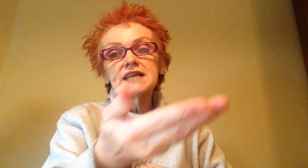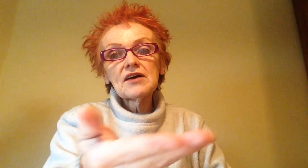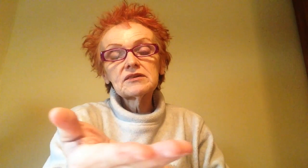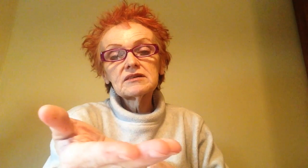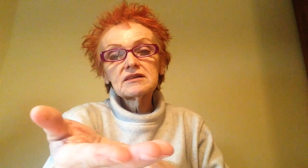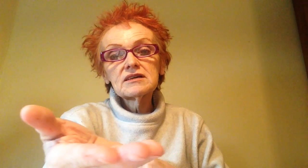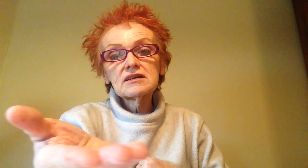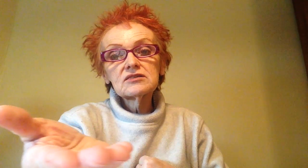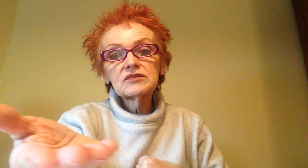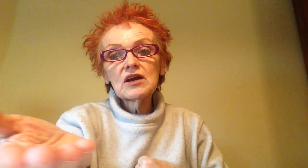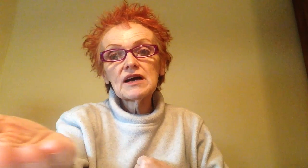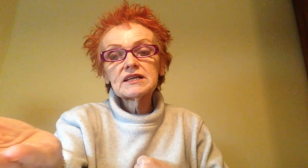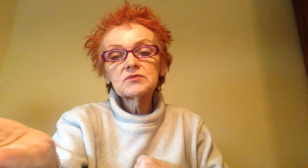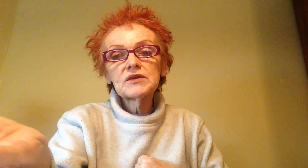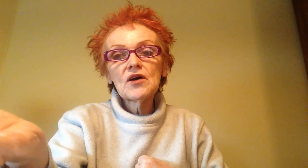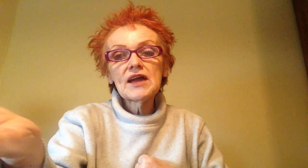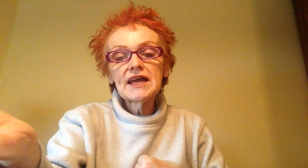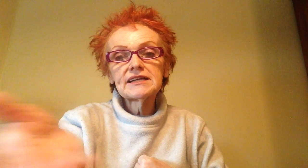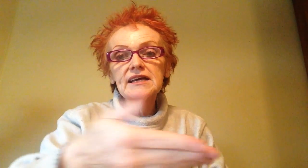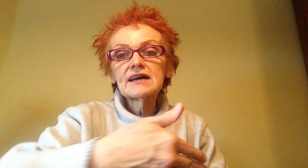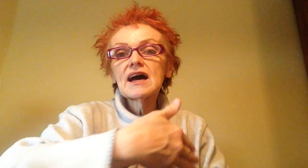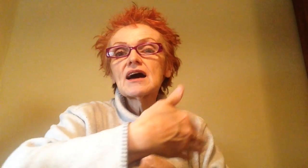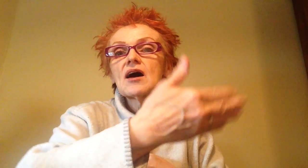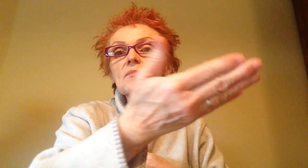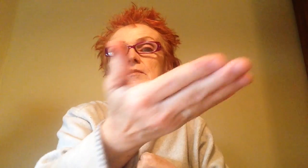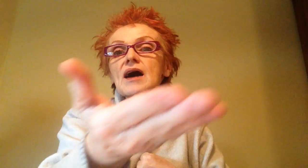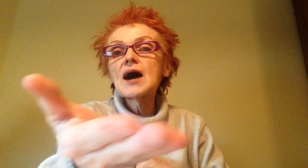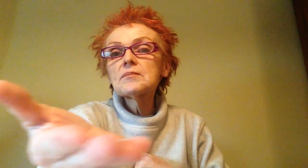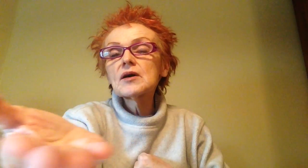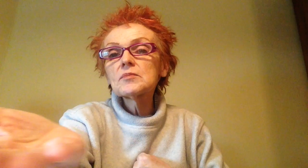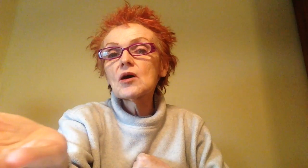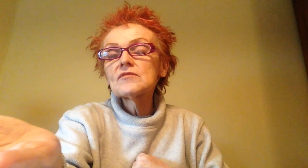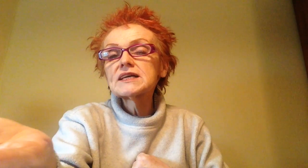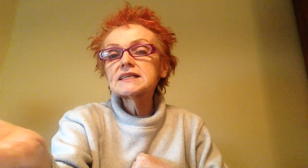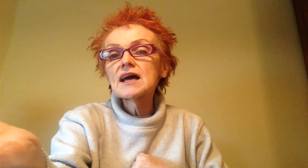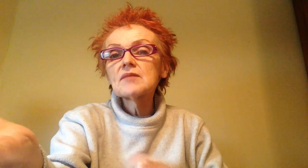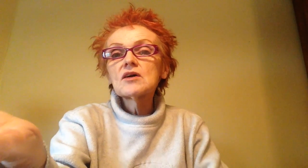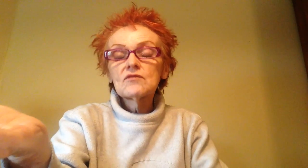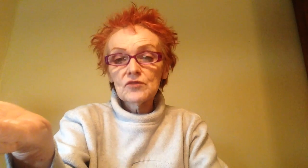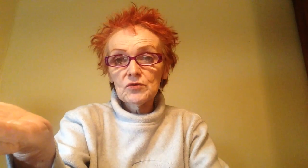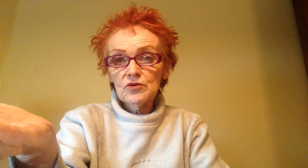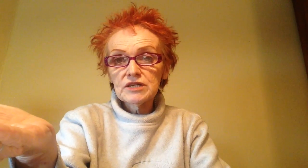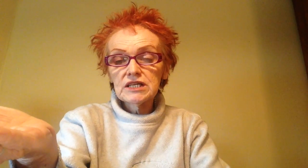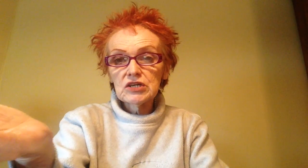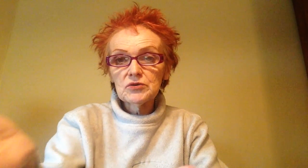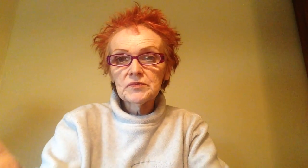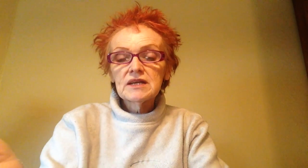out to the audience with our hand up, our palm facing up for the word you. So